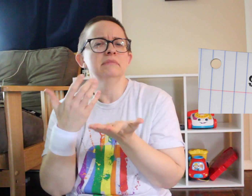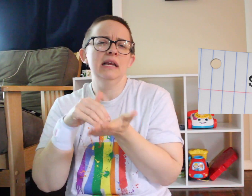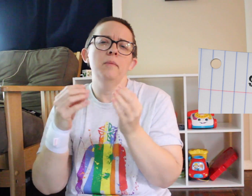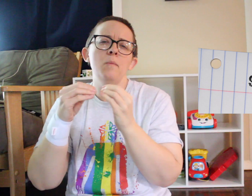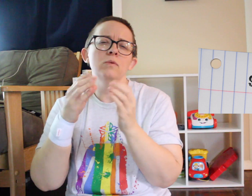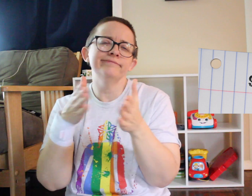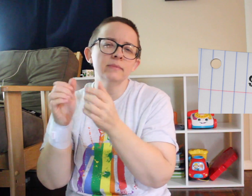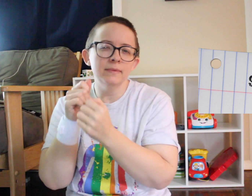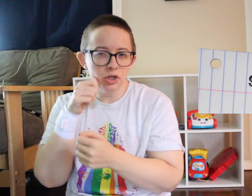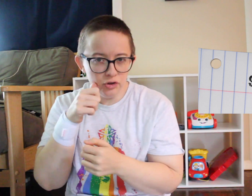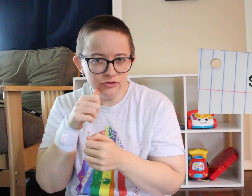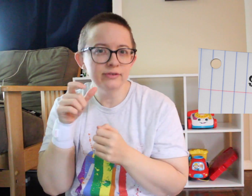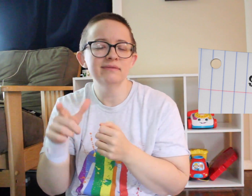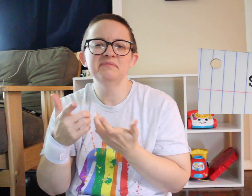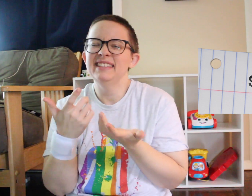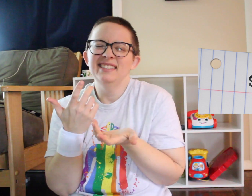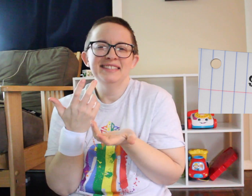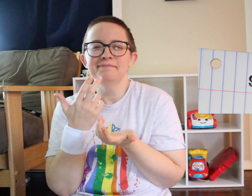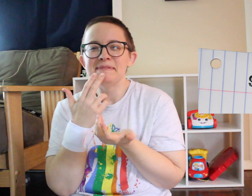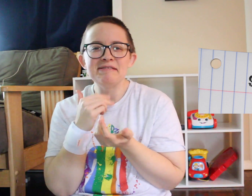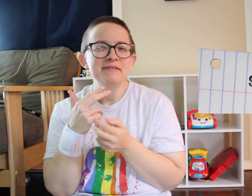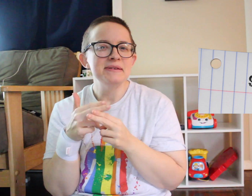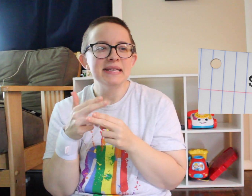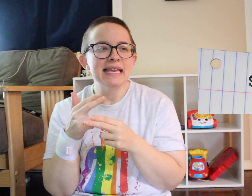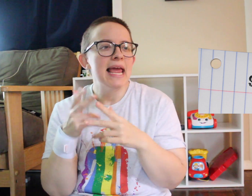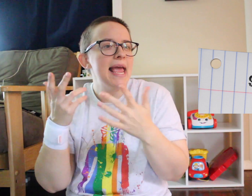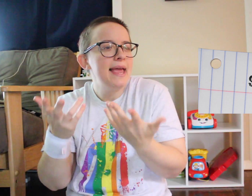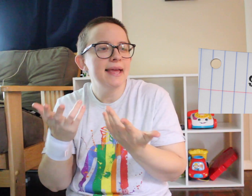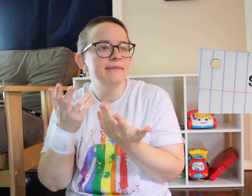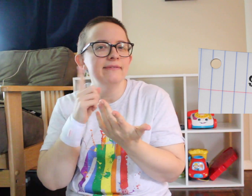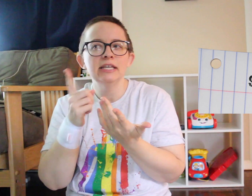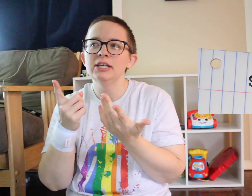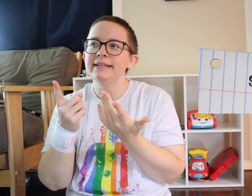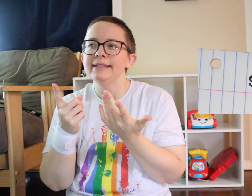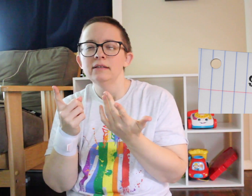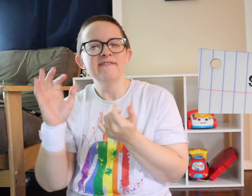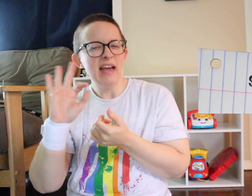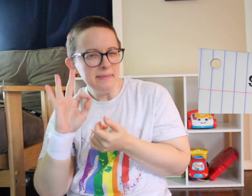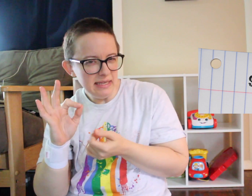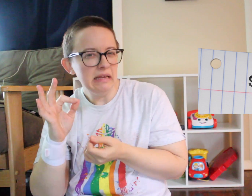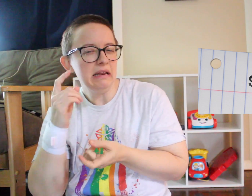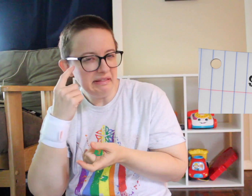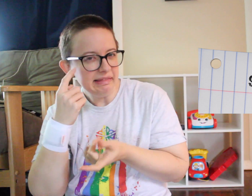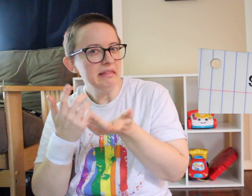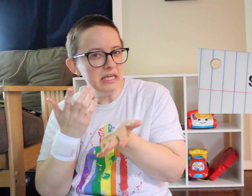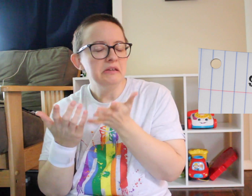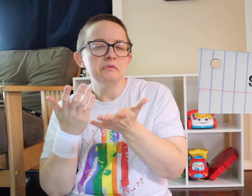So I think, again, this tends to be more of a girl name. It's just a cute name for, I don't know, it's very feminine,